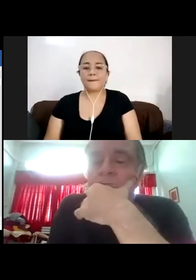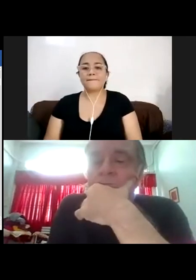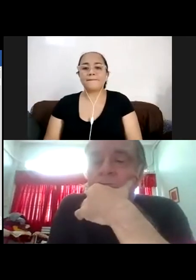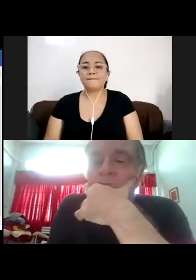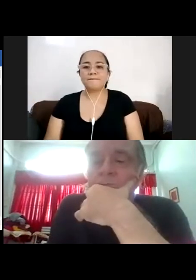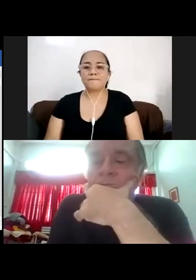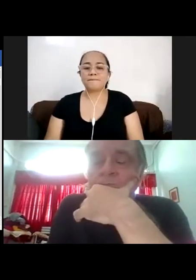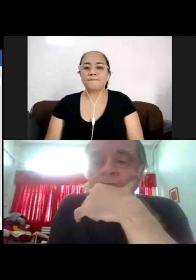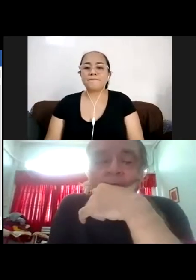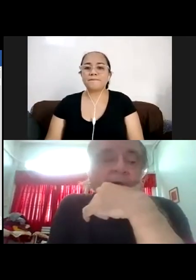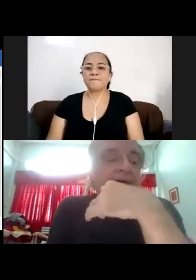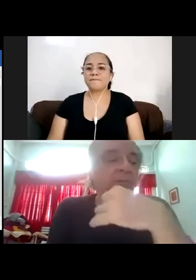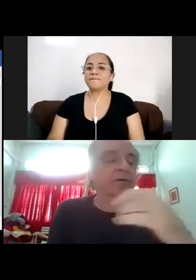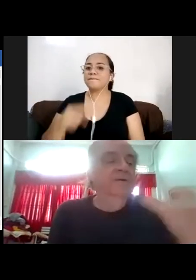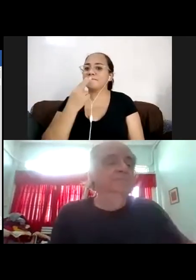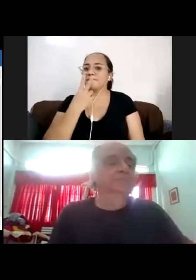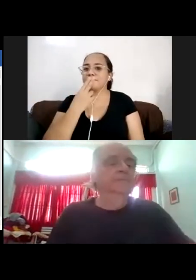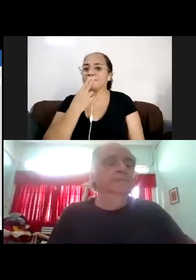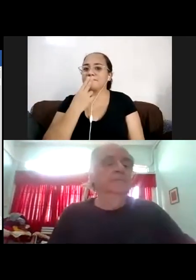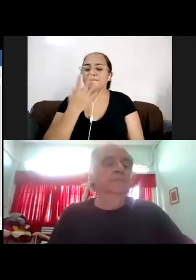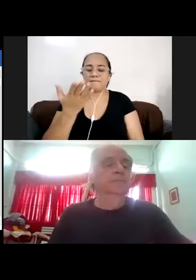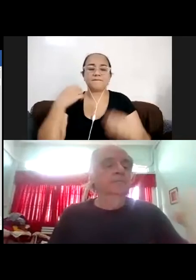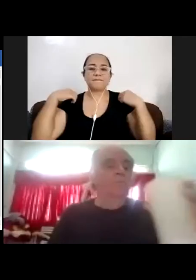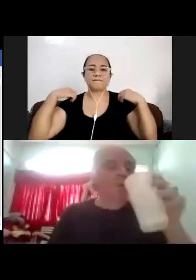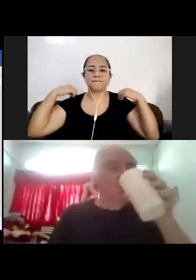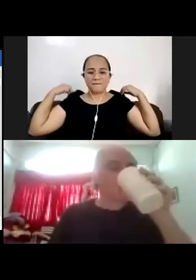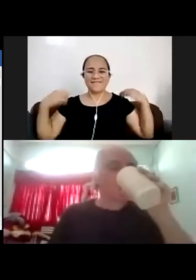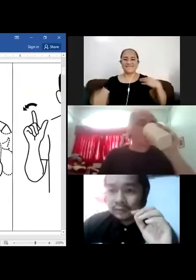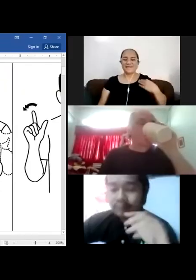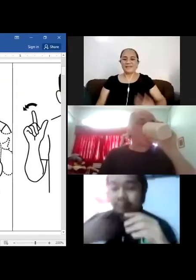Marvin has his hand up. Yes, Marvin?